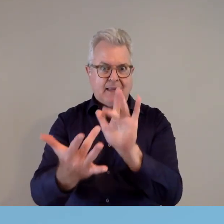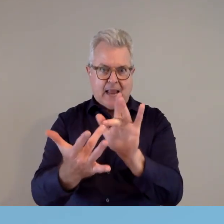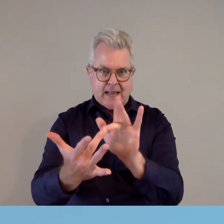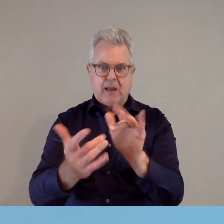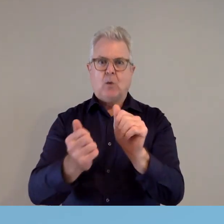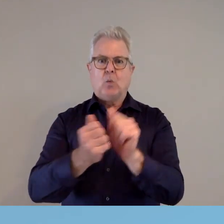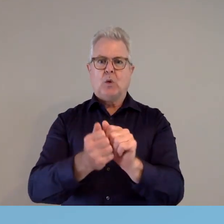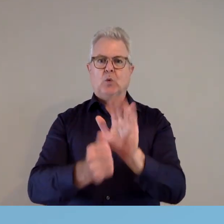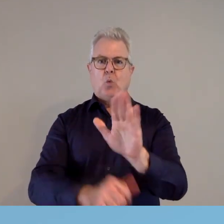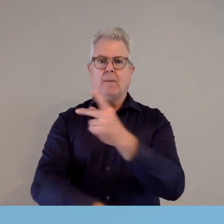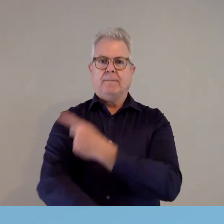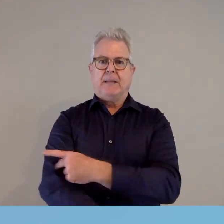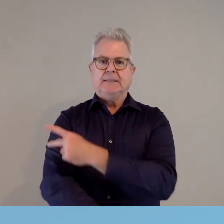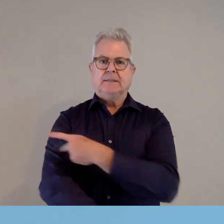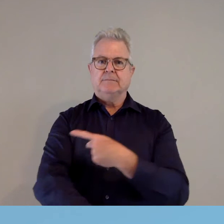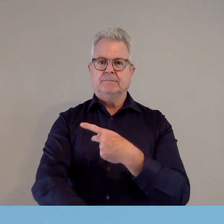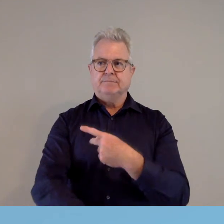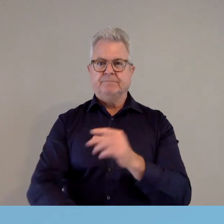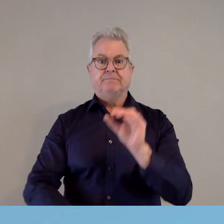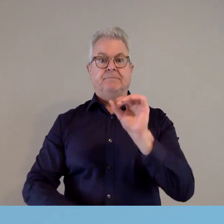contact with the patient.